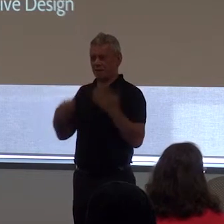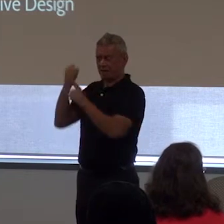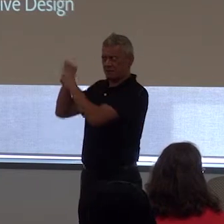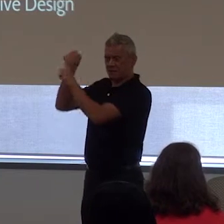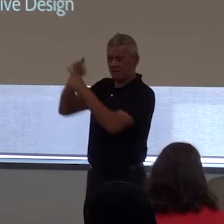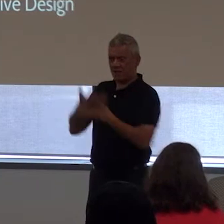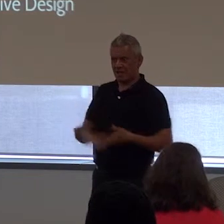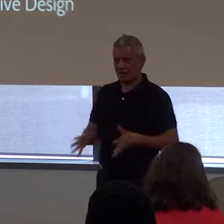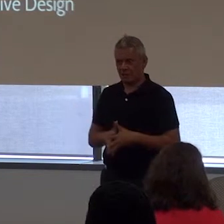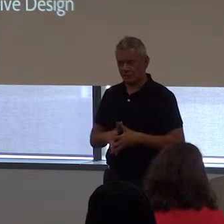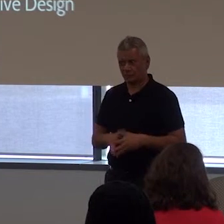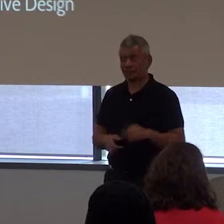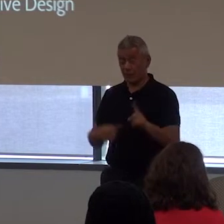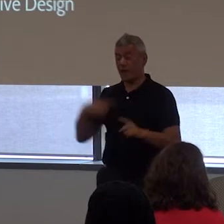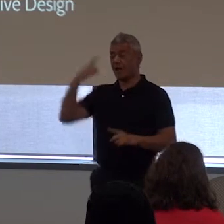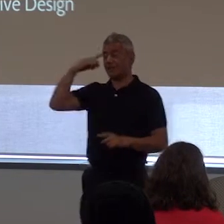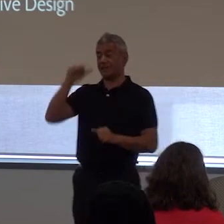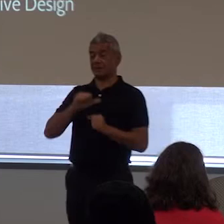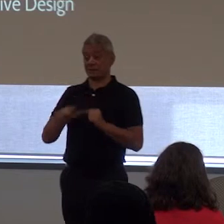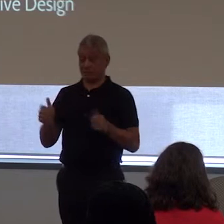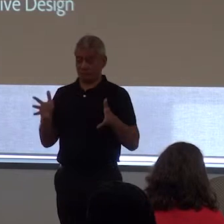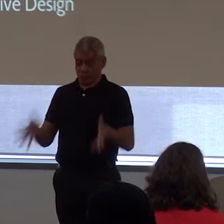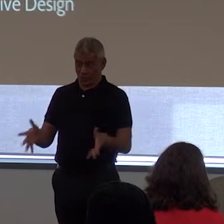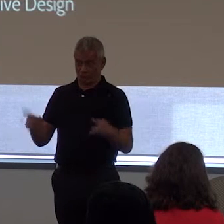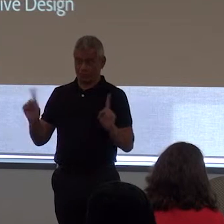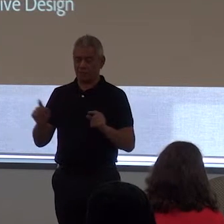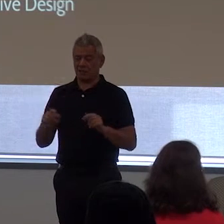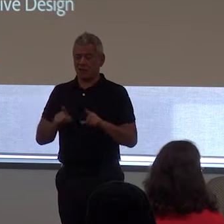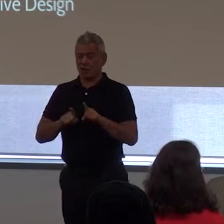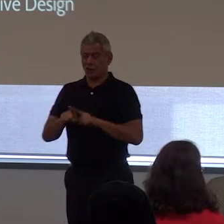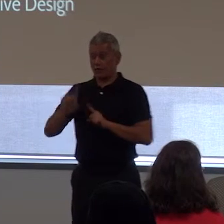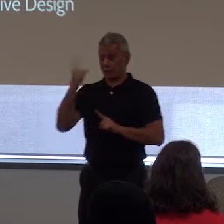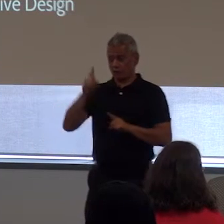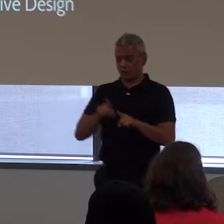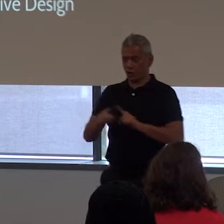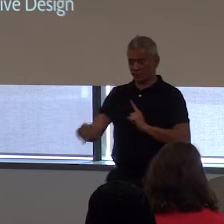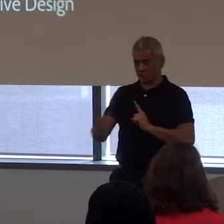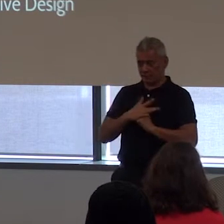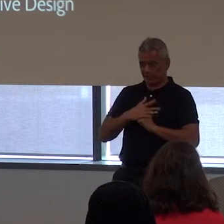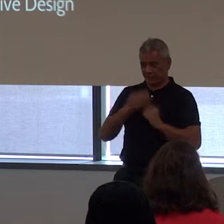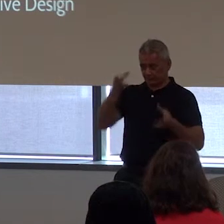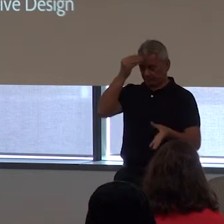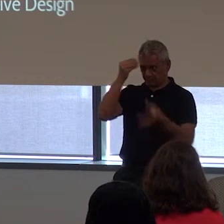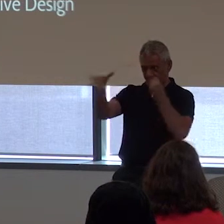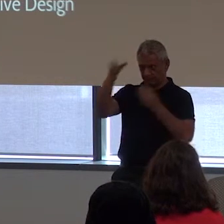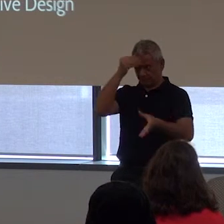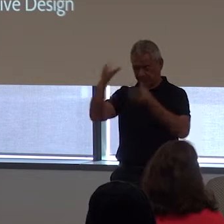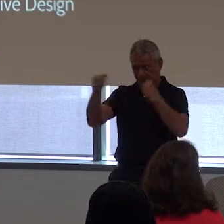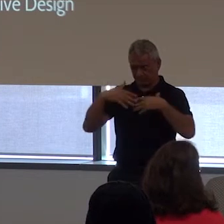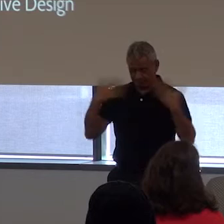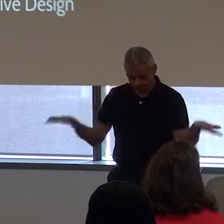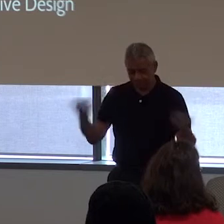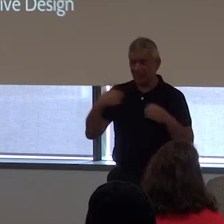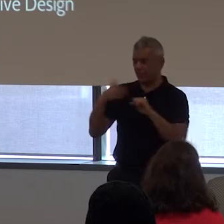I would say the best way to do it is learn a bit about yourself, and perhaps even put your hand up to go and talk at a